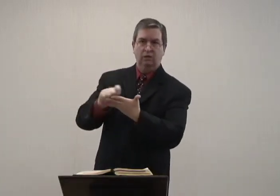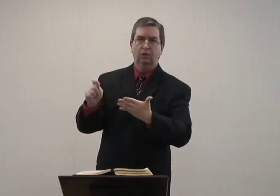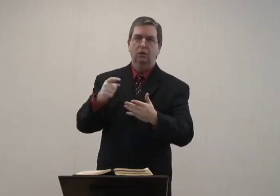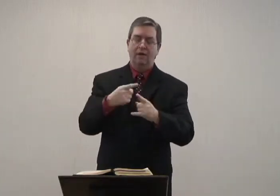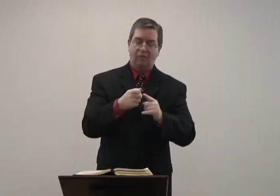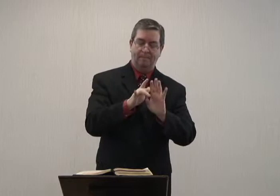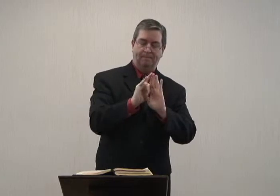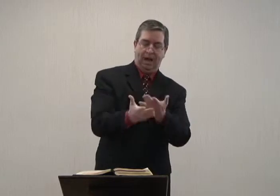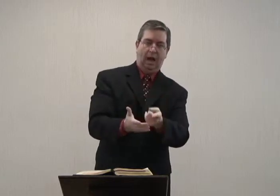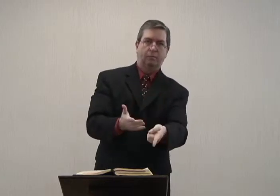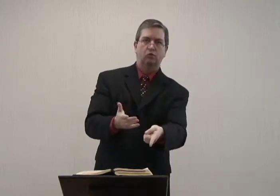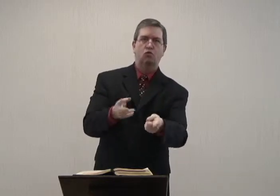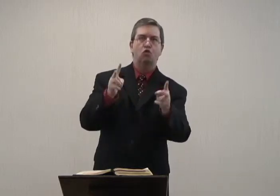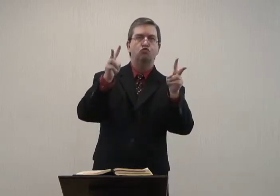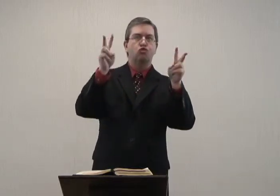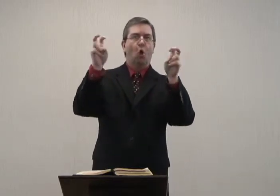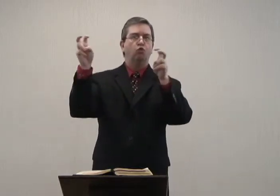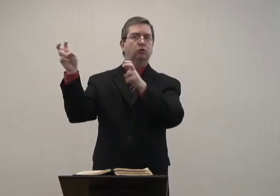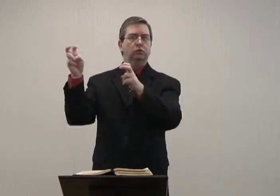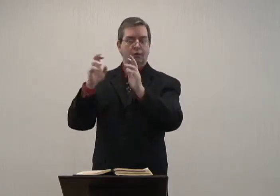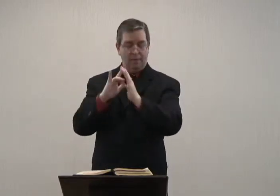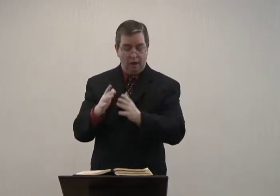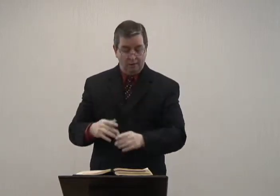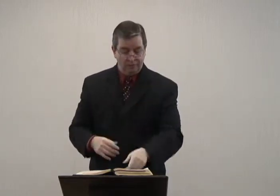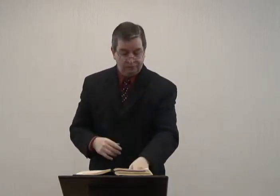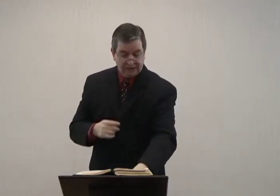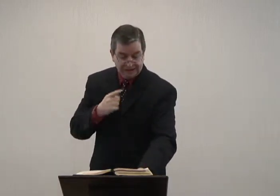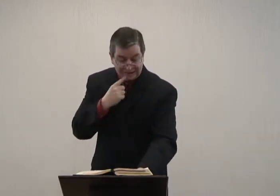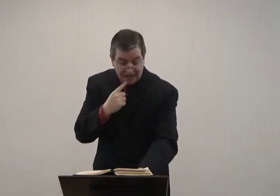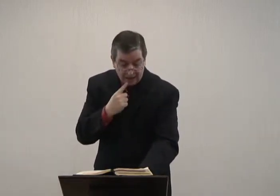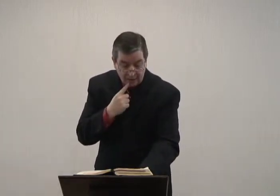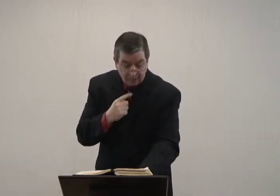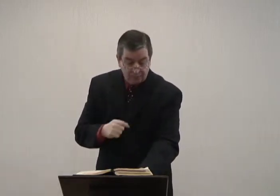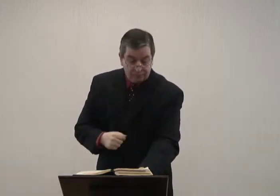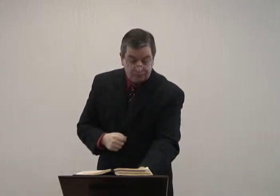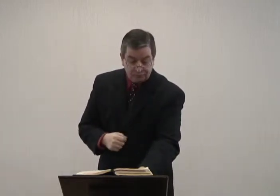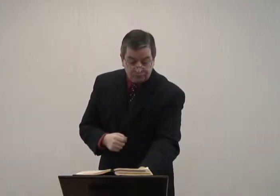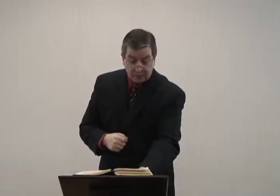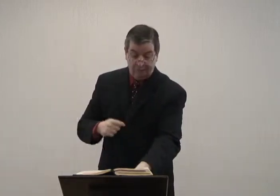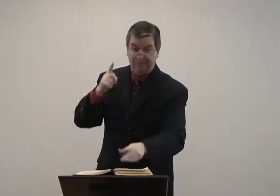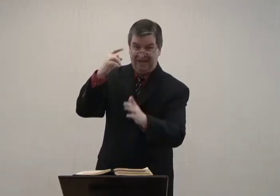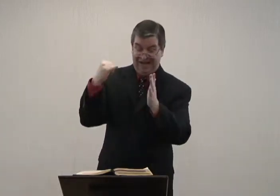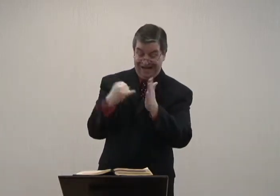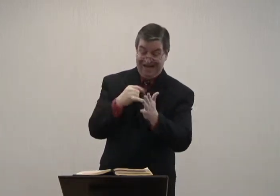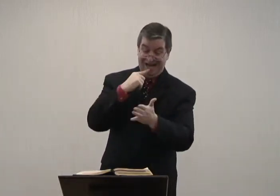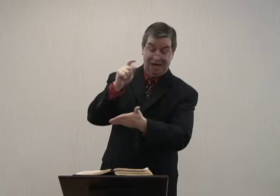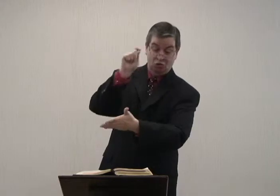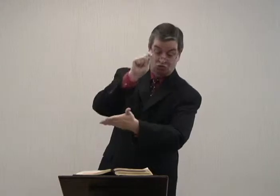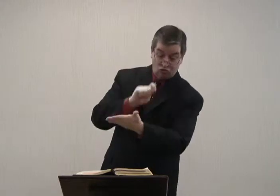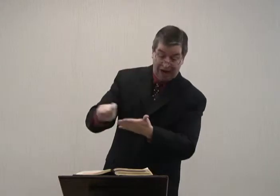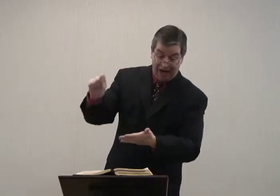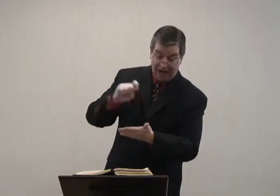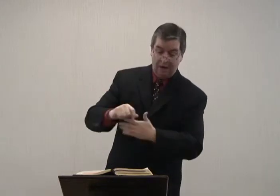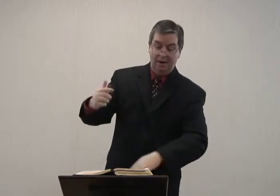Saying unto them, it is written, my house is a house of prayer, but ye have made a den of thieves.